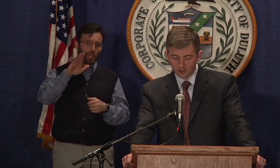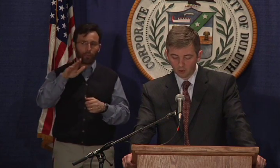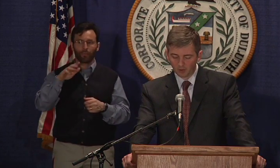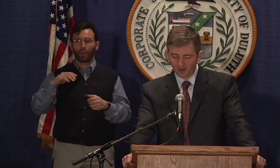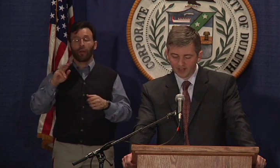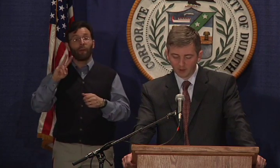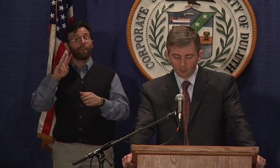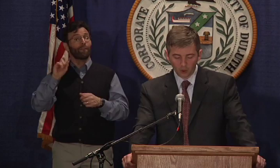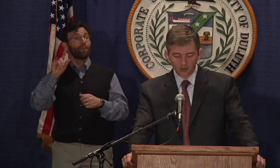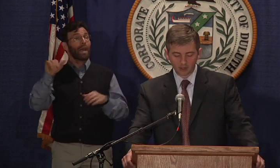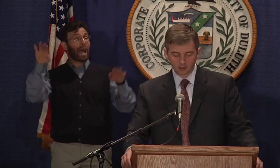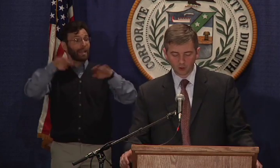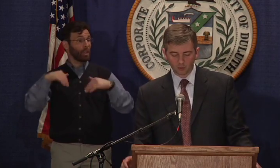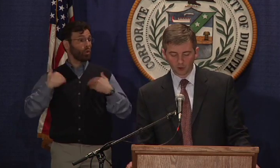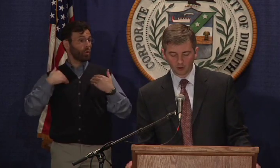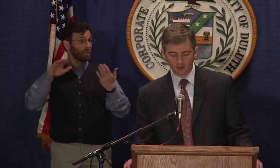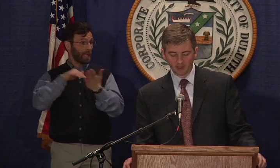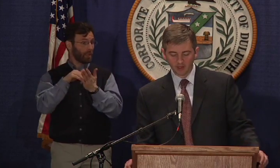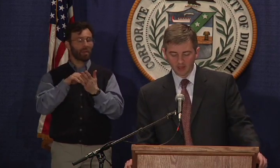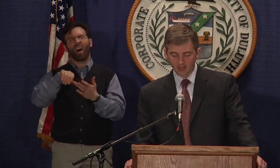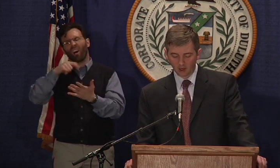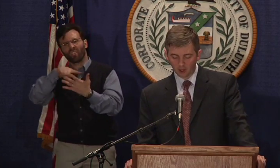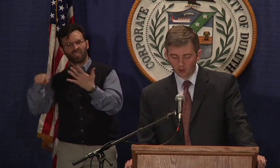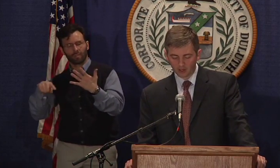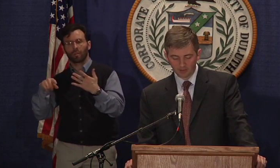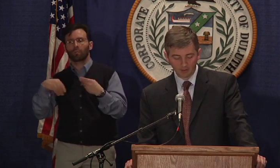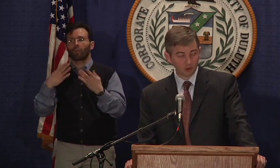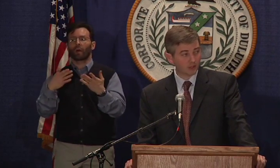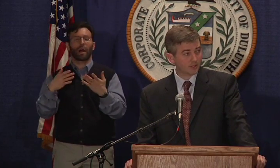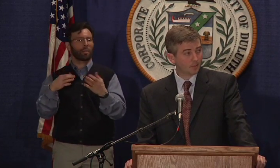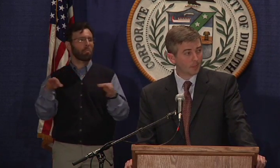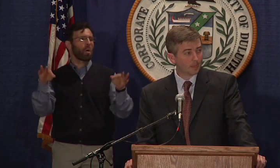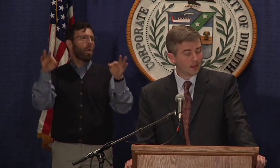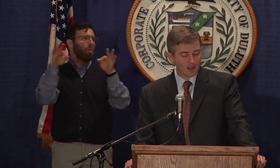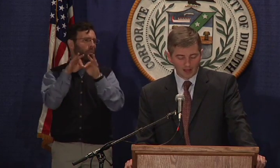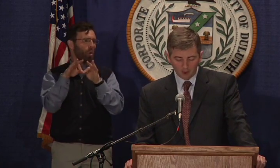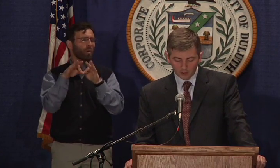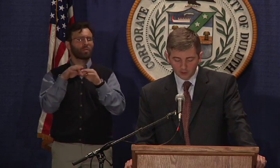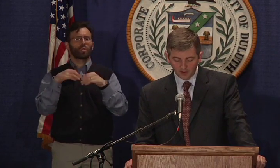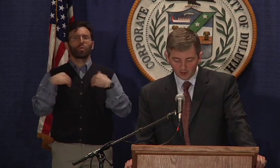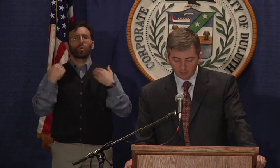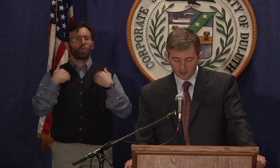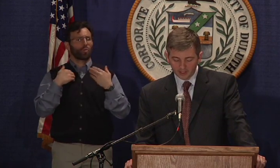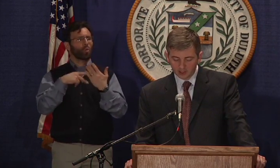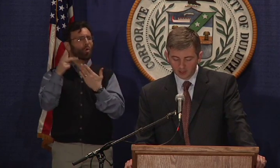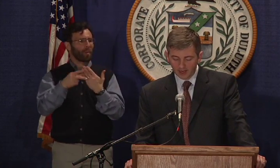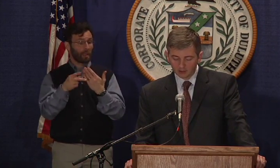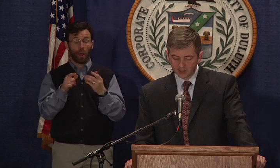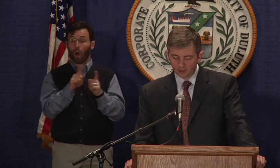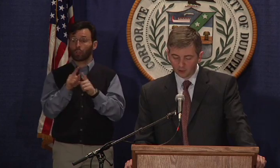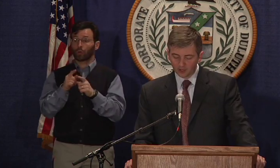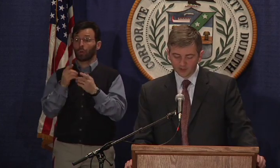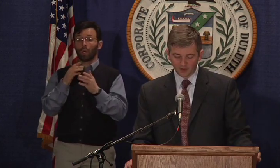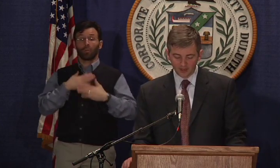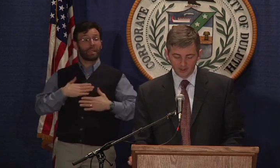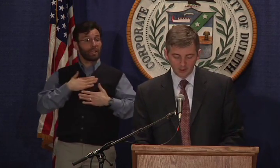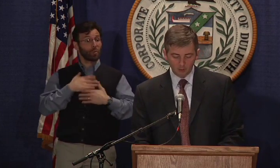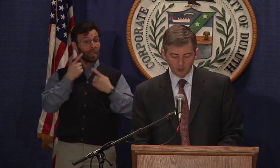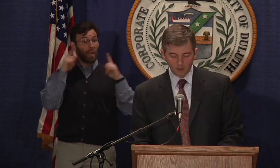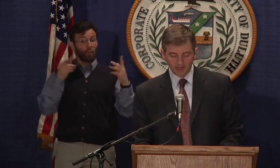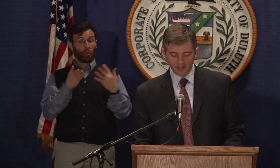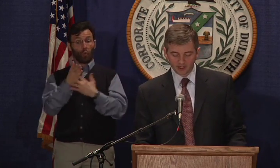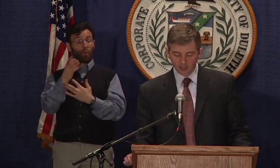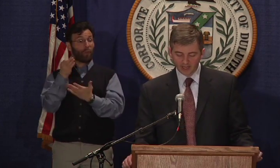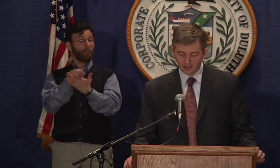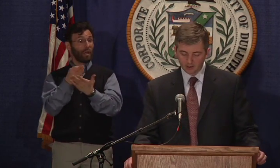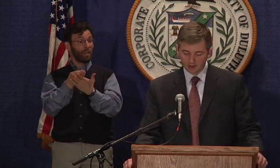and others, who are providing important out-of-school programming in our low-income neighborhoods. I'm also very pleased to announce that through this fund,